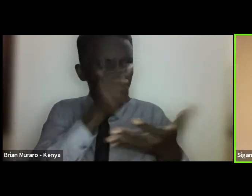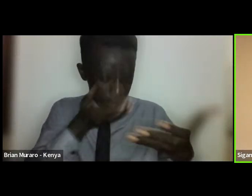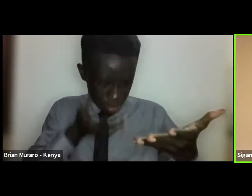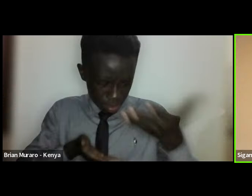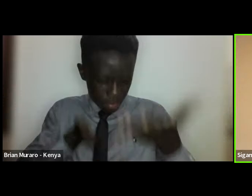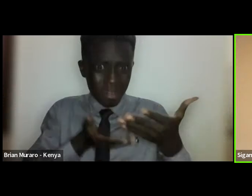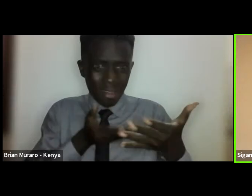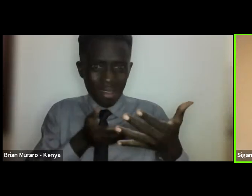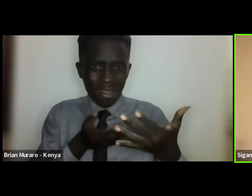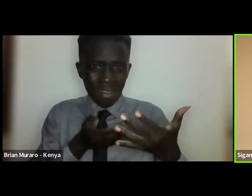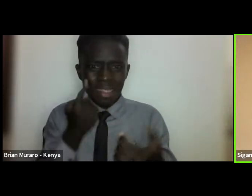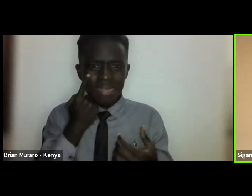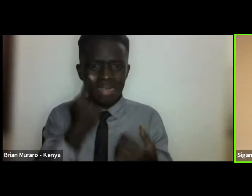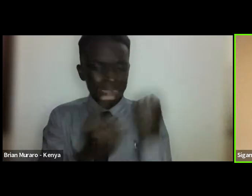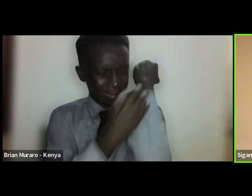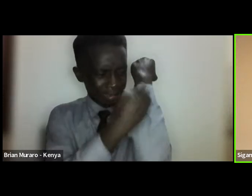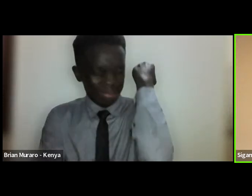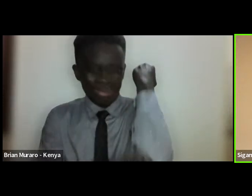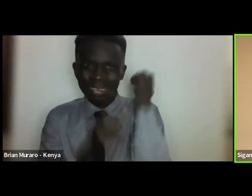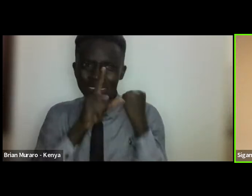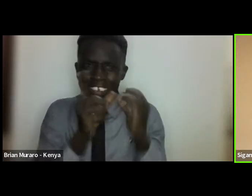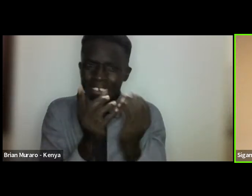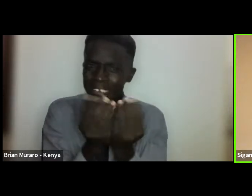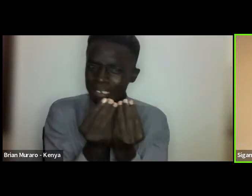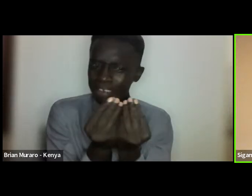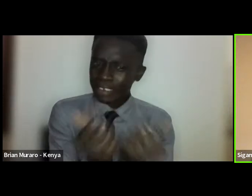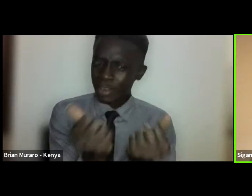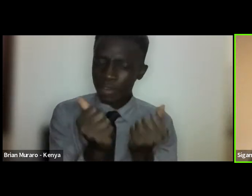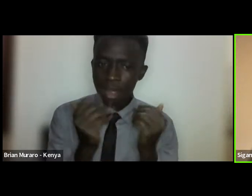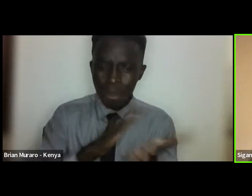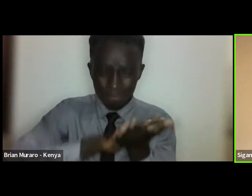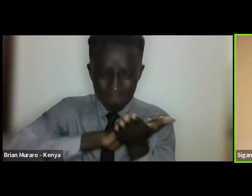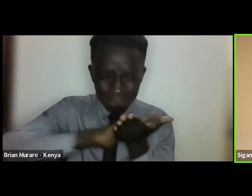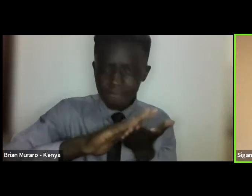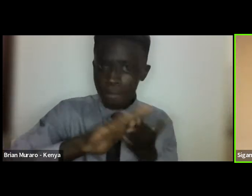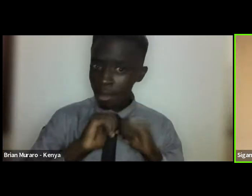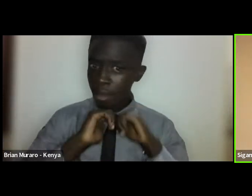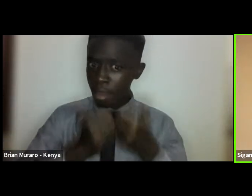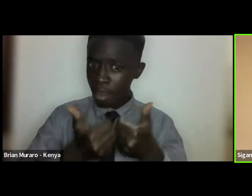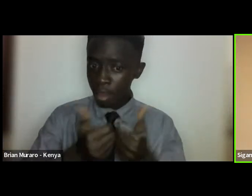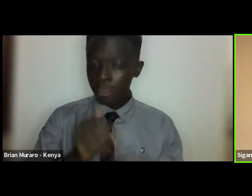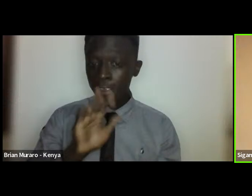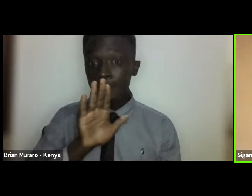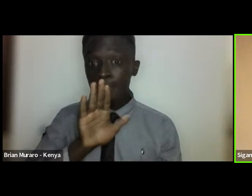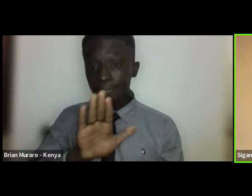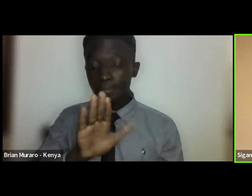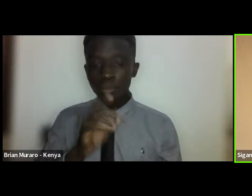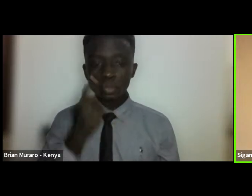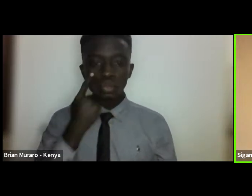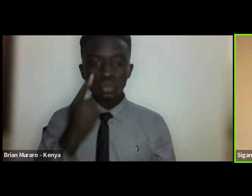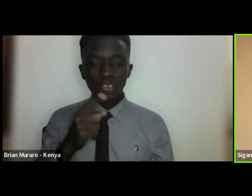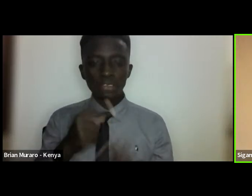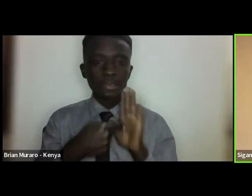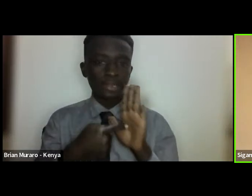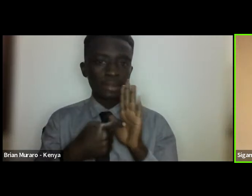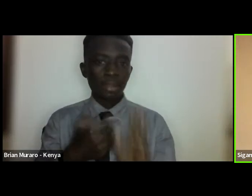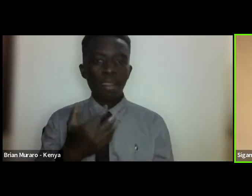Now, let's take a system like Norway, right, which is a very egalitarian